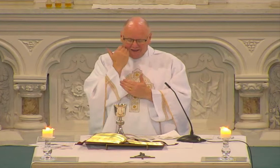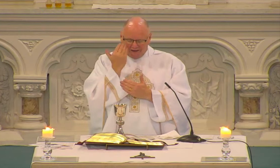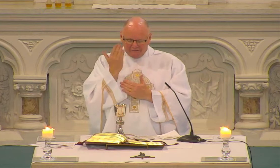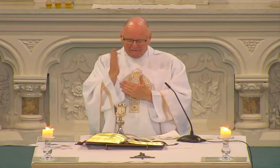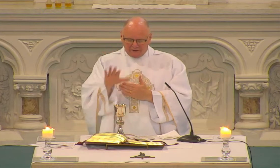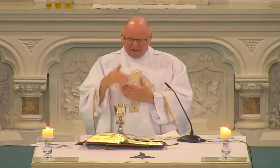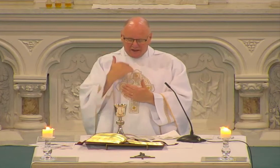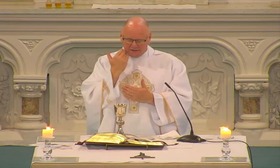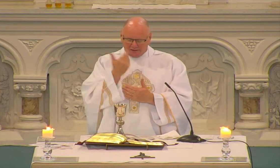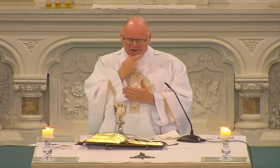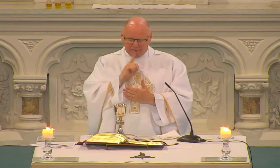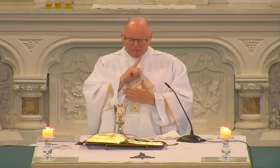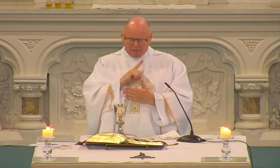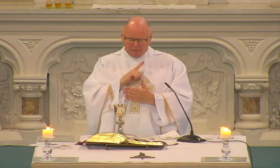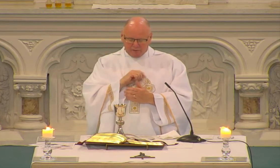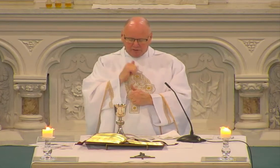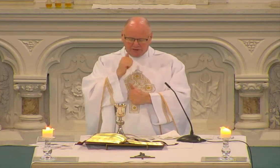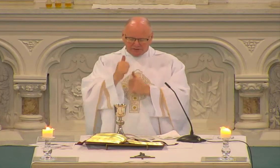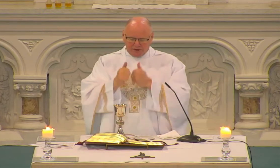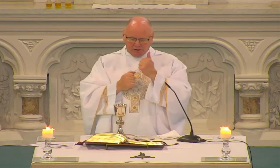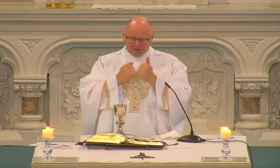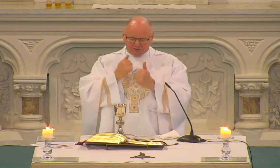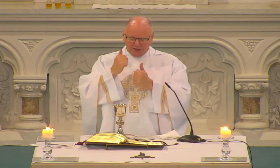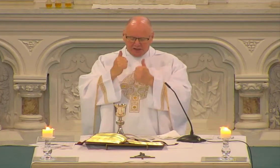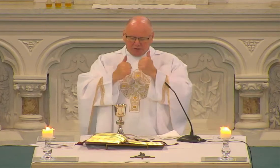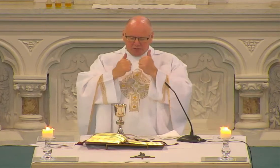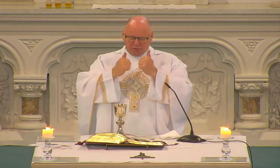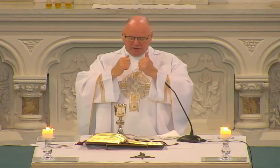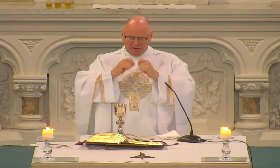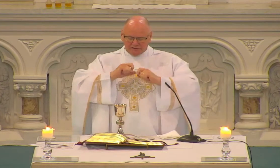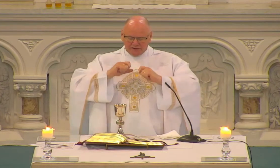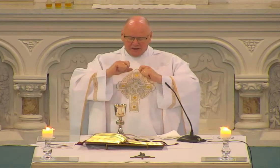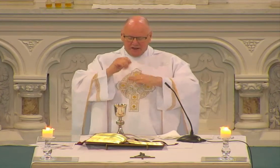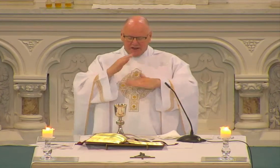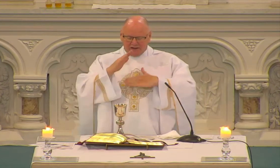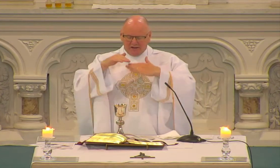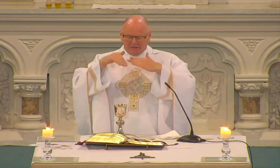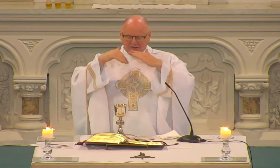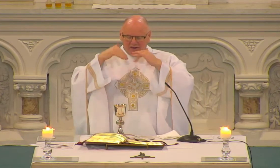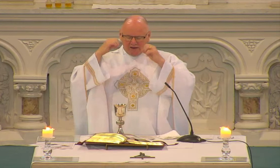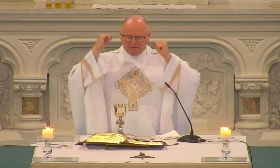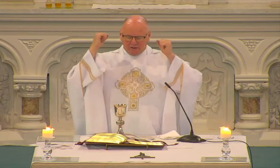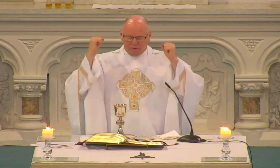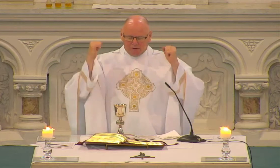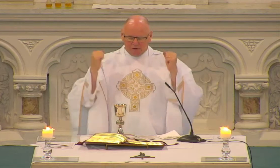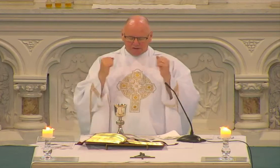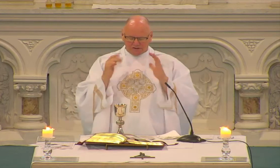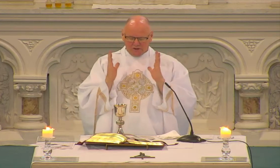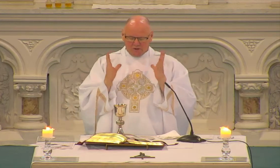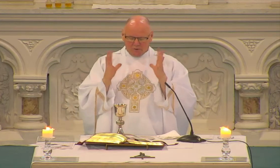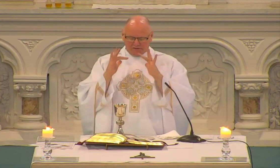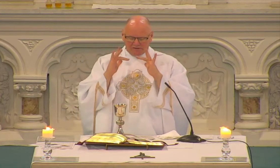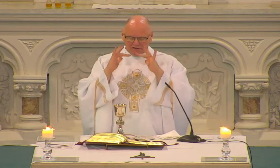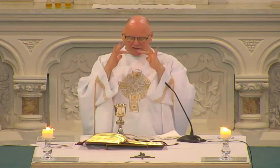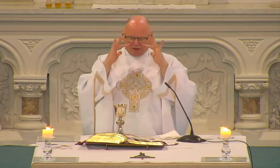every land and every people exalts in your praise, and even the heavenly powers with angelic